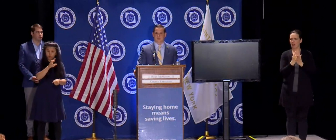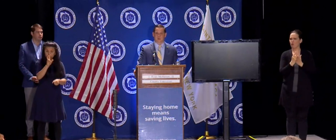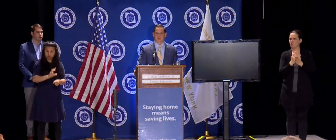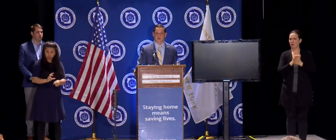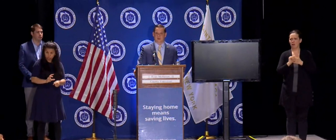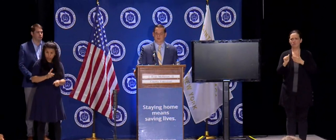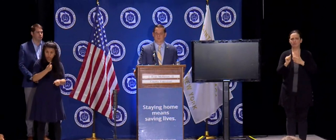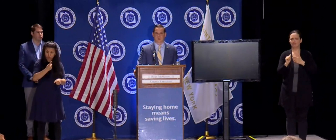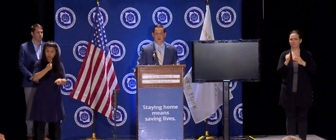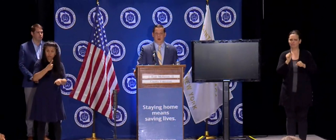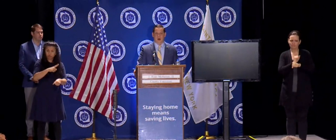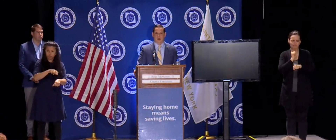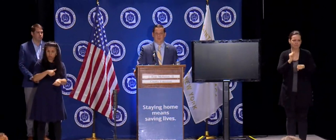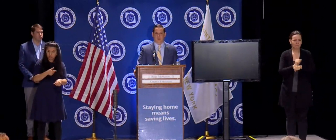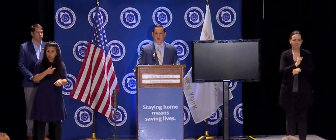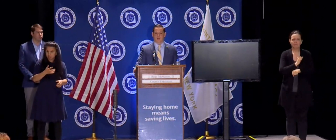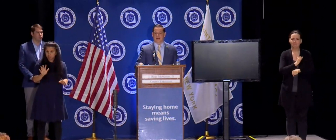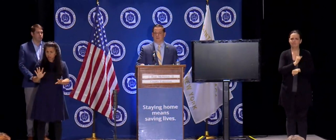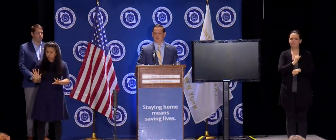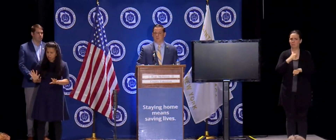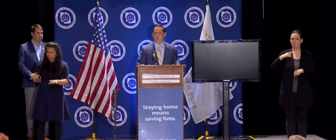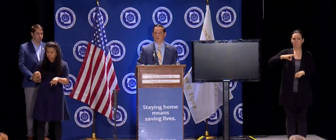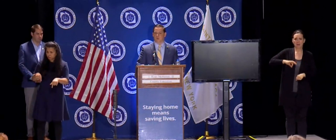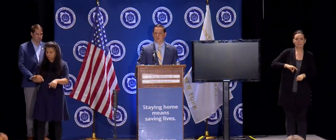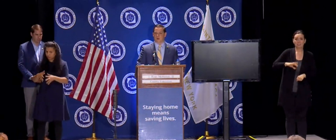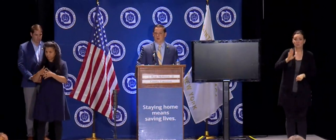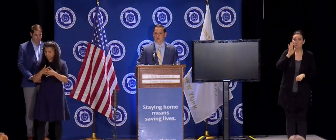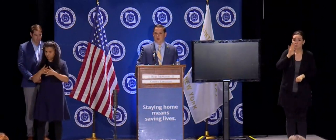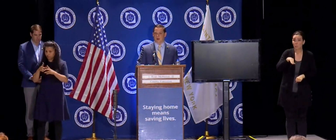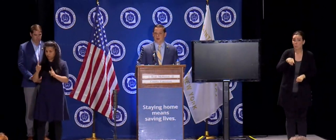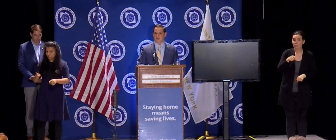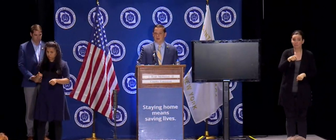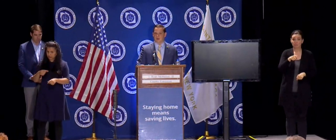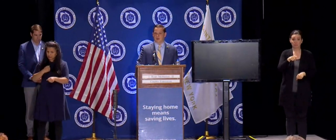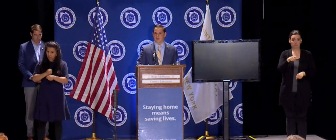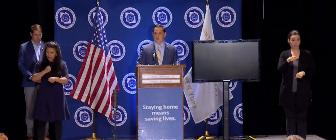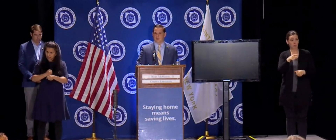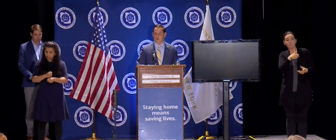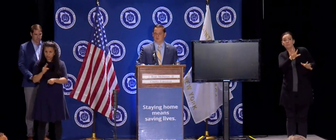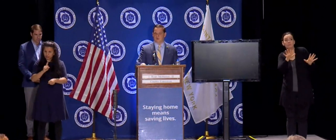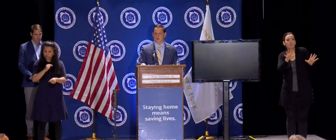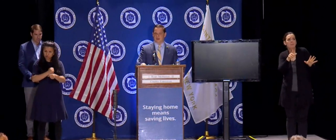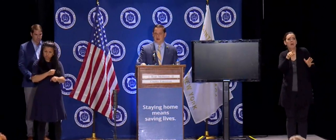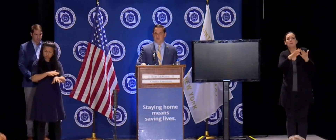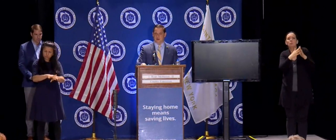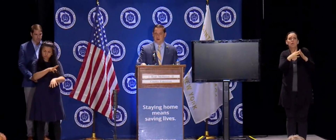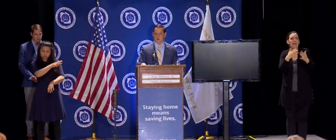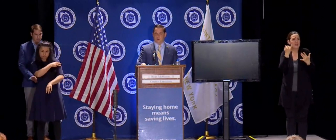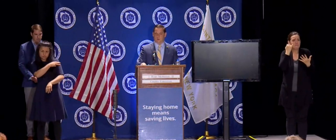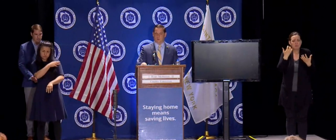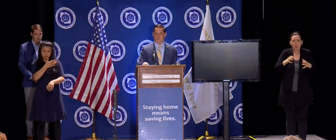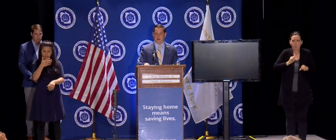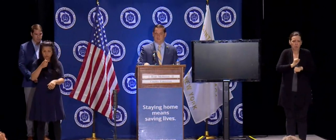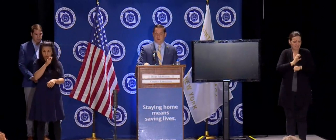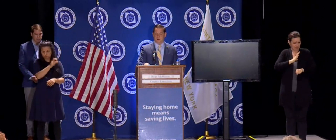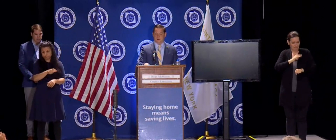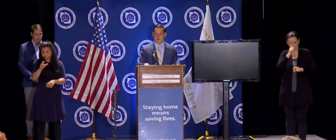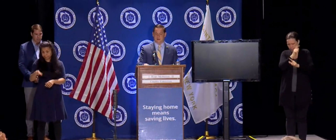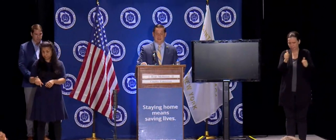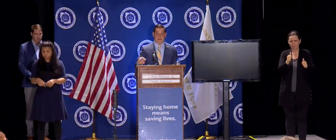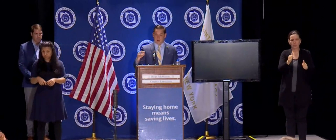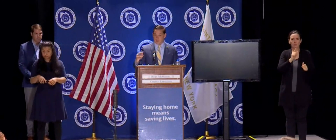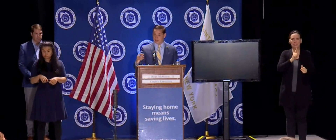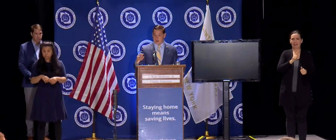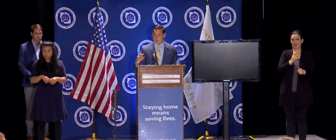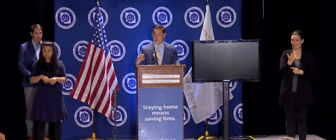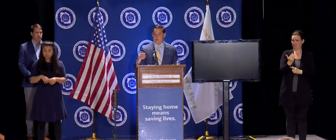America. That's the beauty of this. But a lot of people $15 an hour with benefits,